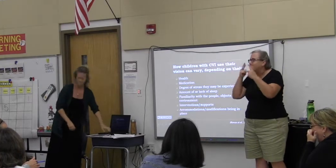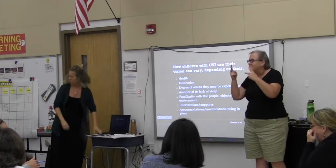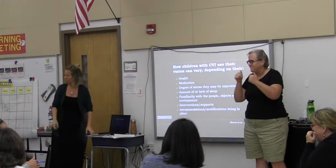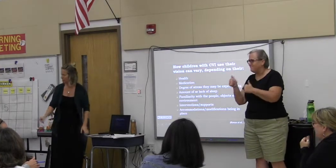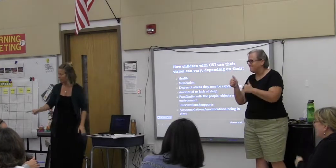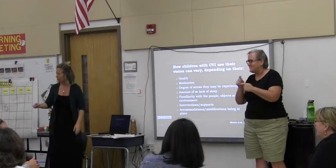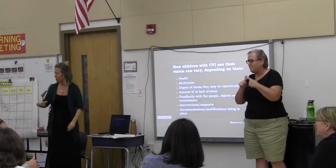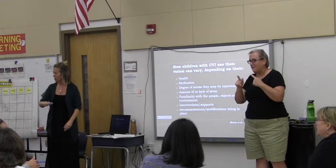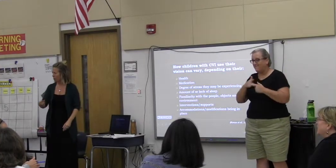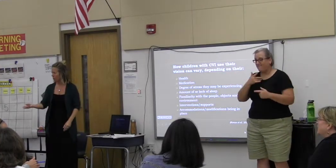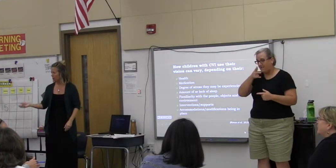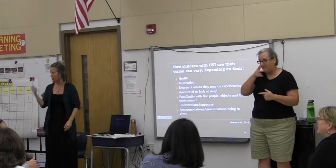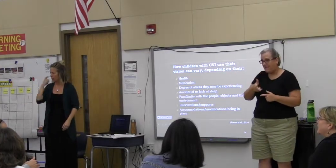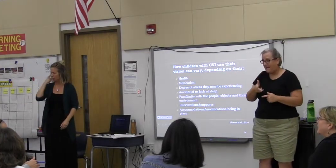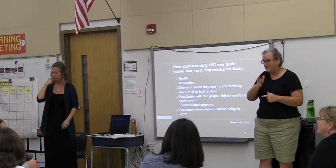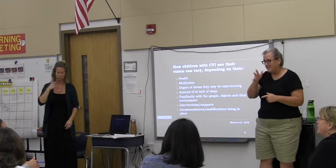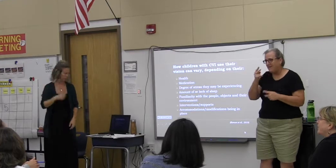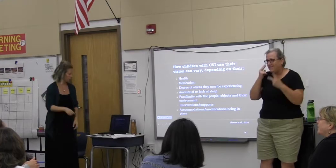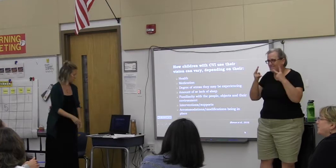Krista, can you pass